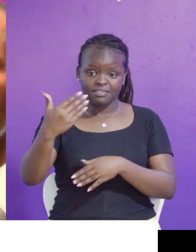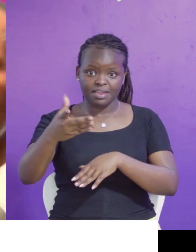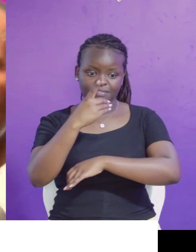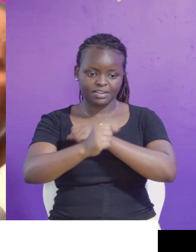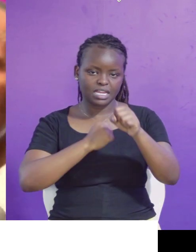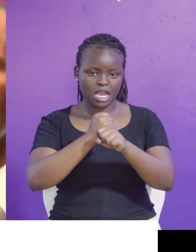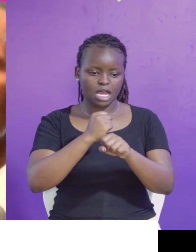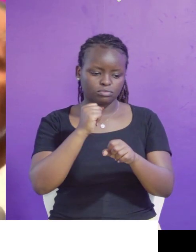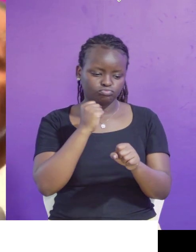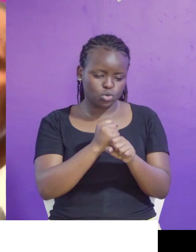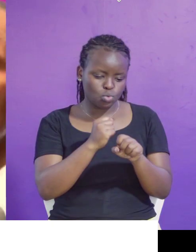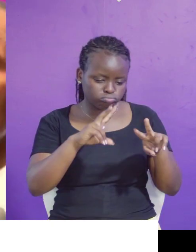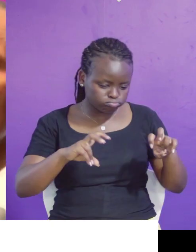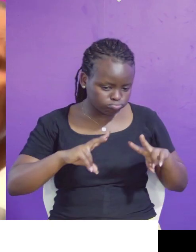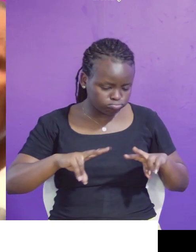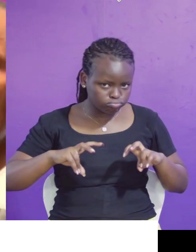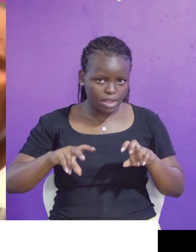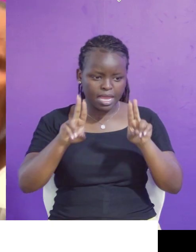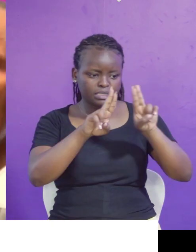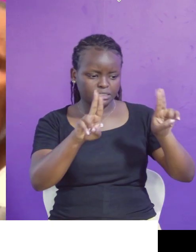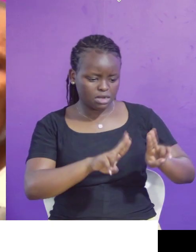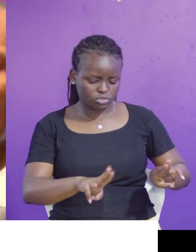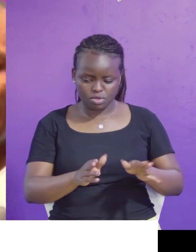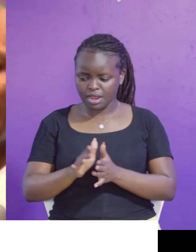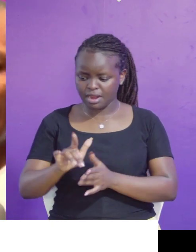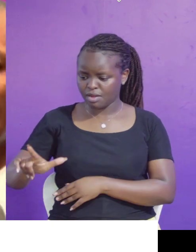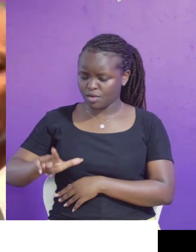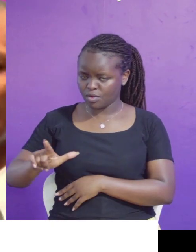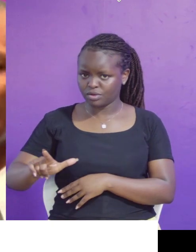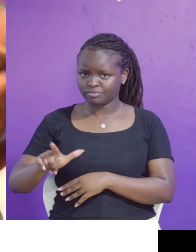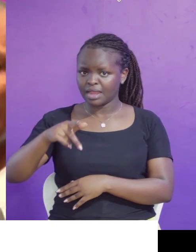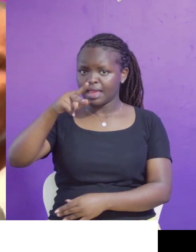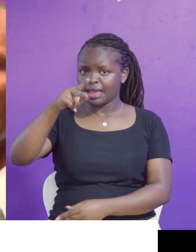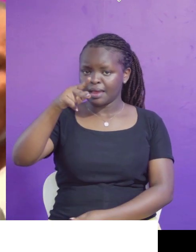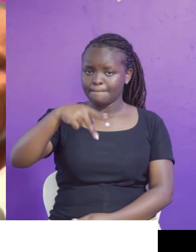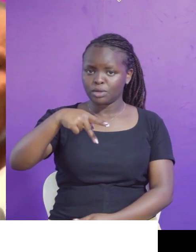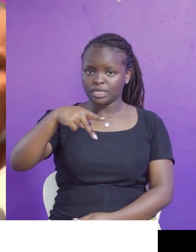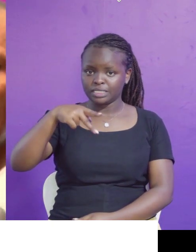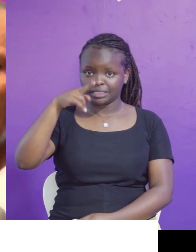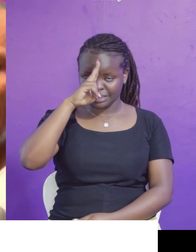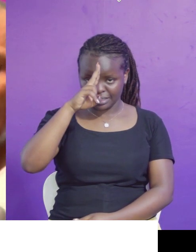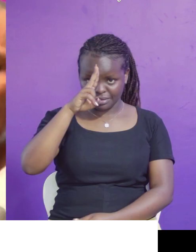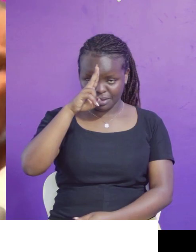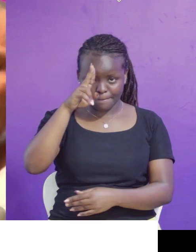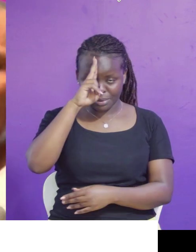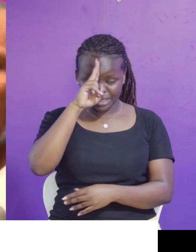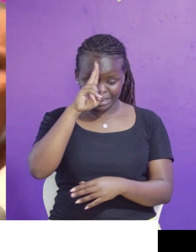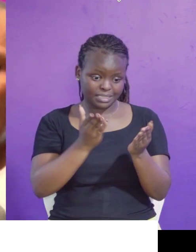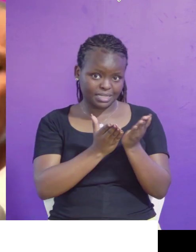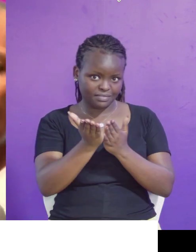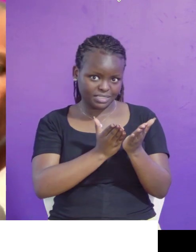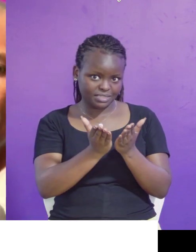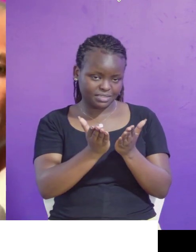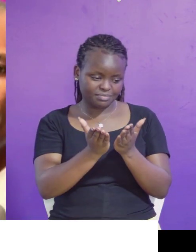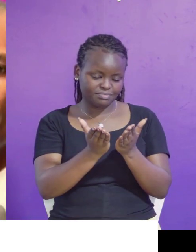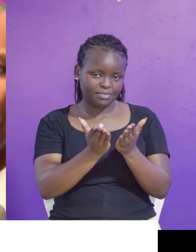and internationally, the police service seems to come up at the top of that survey list of the